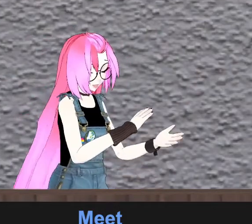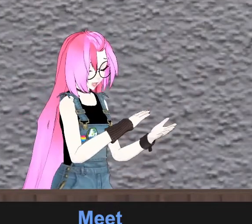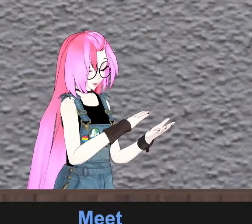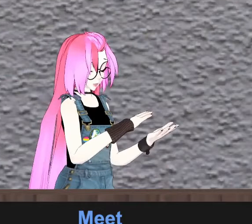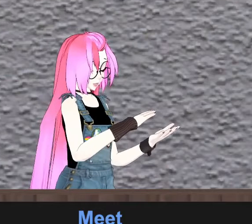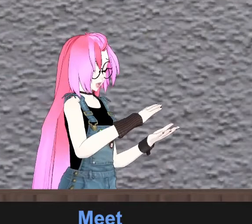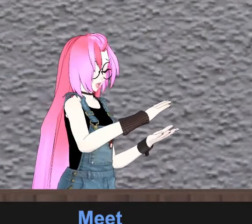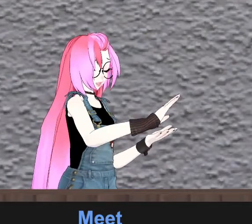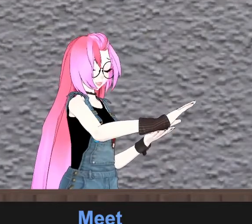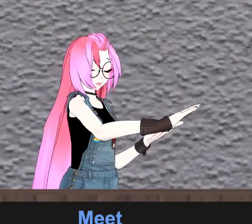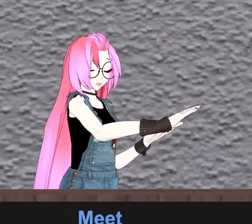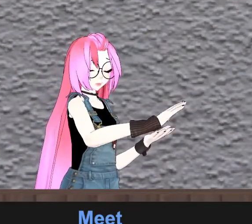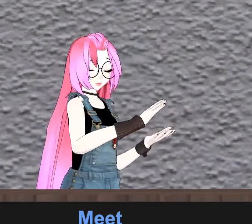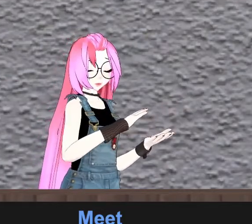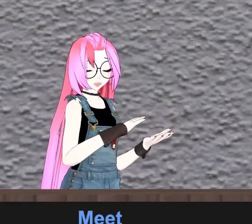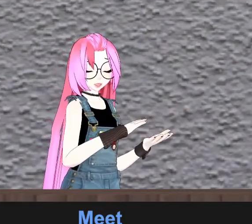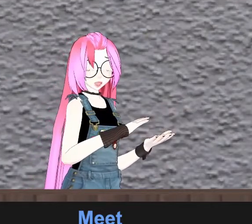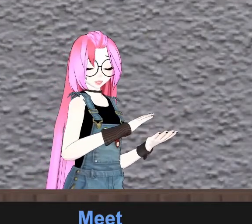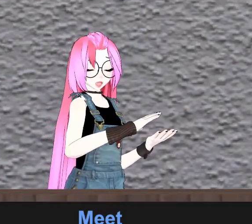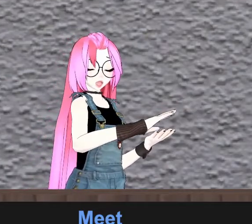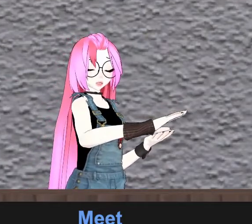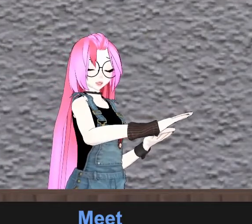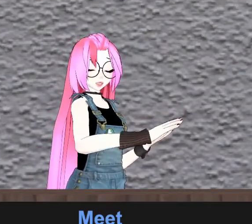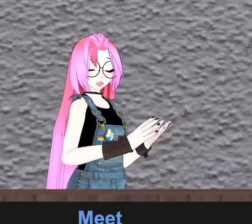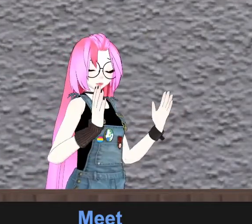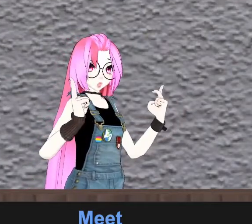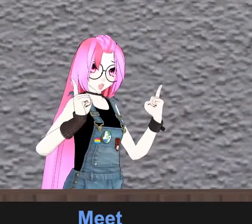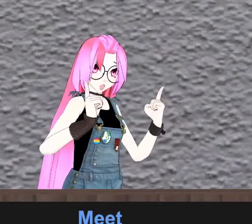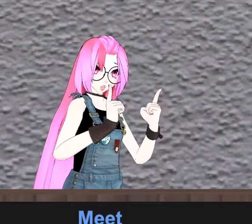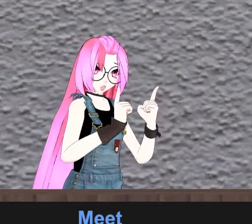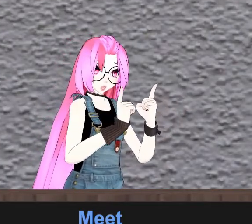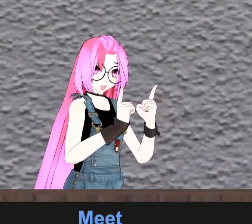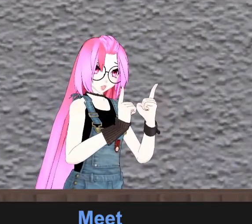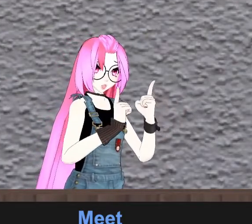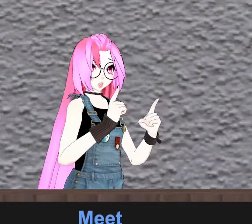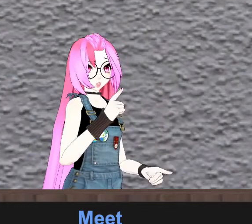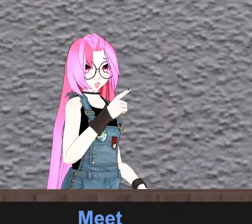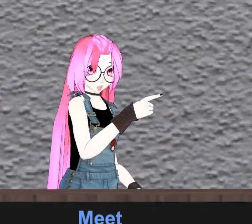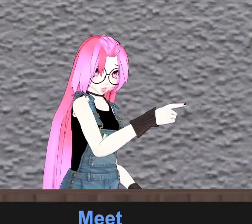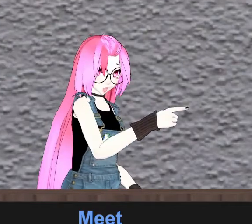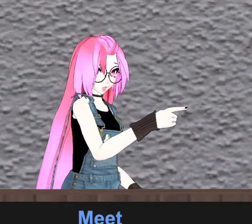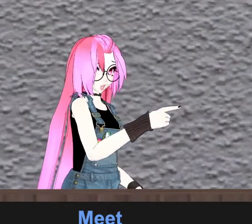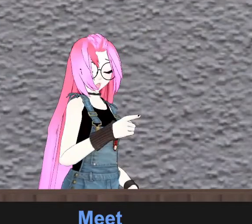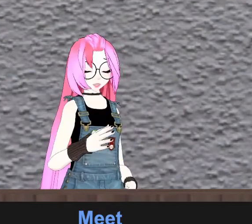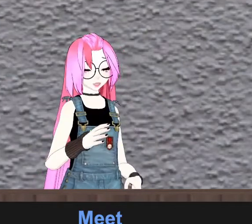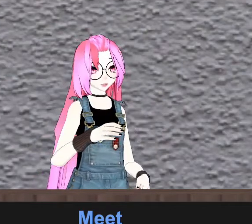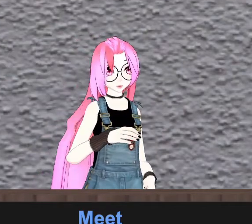angle. Nice. That same soft motion. Meet. And then you're pointing to the person. But